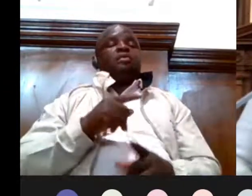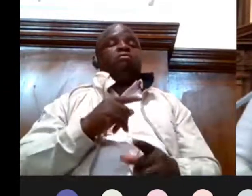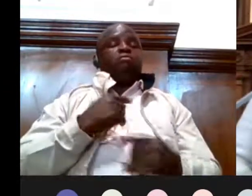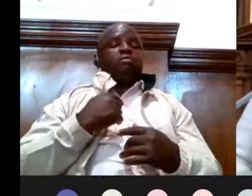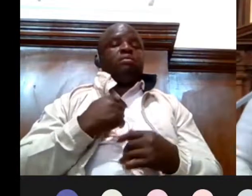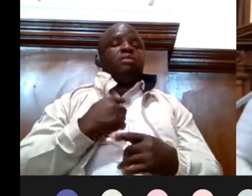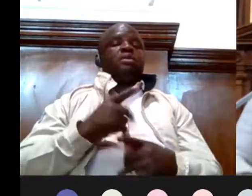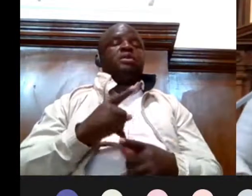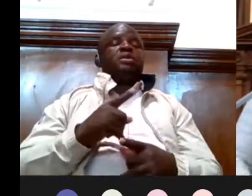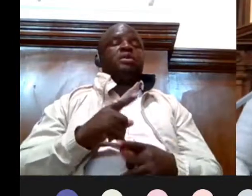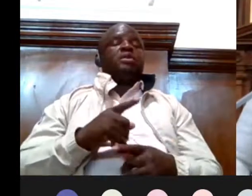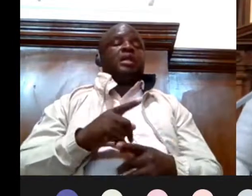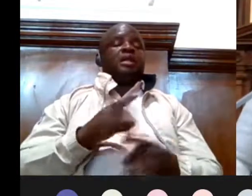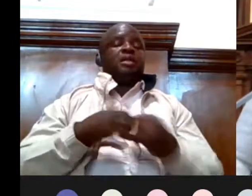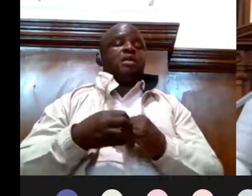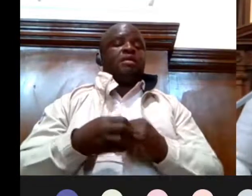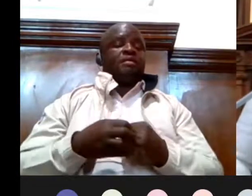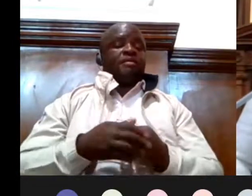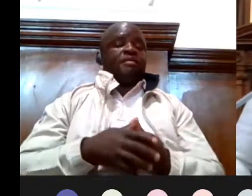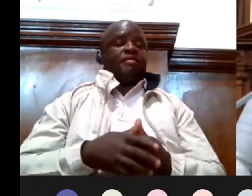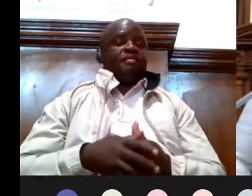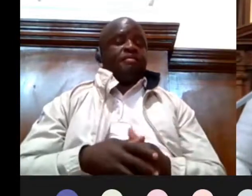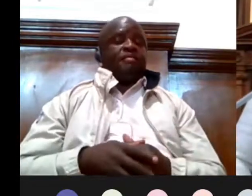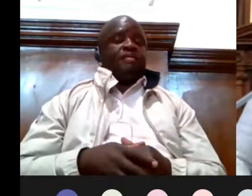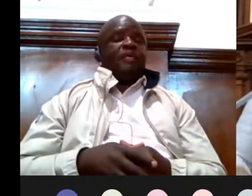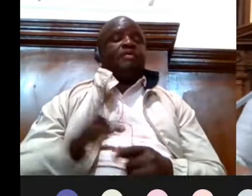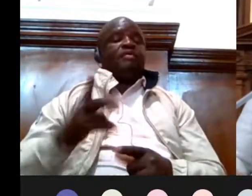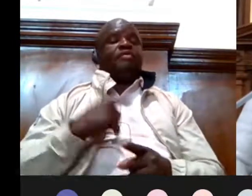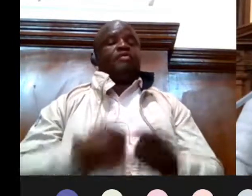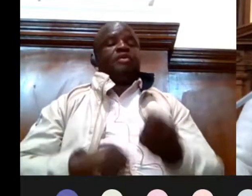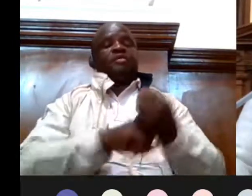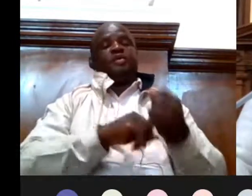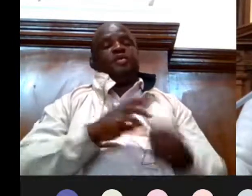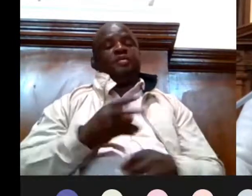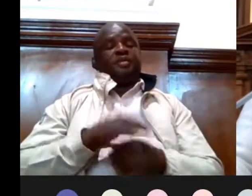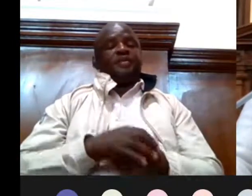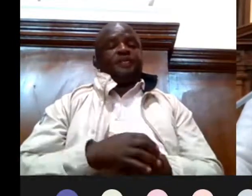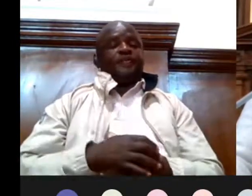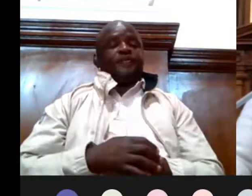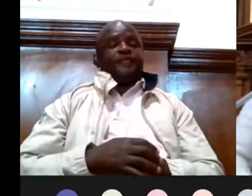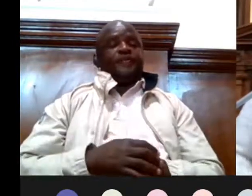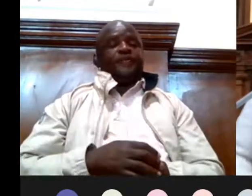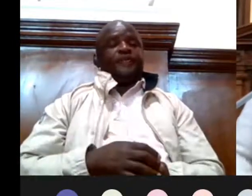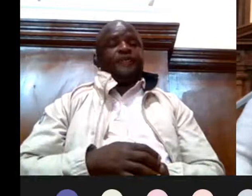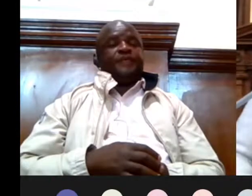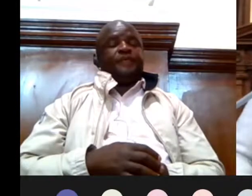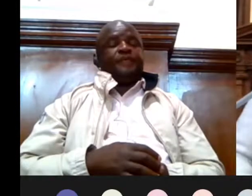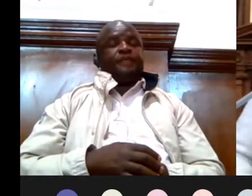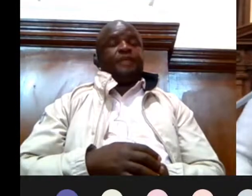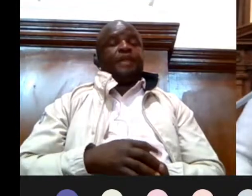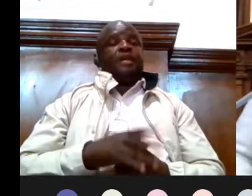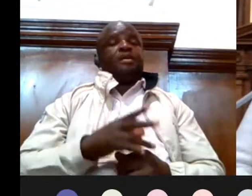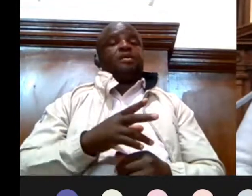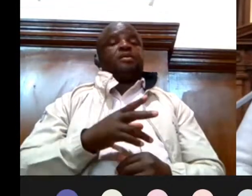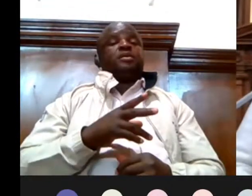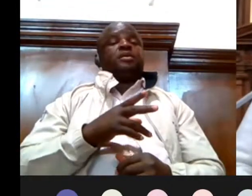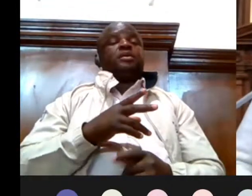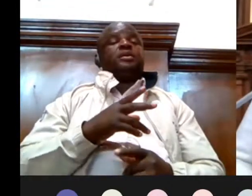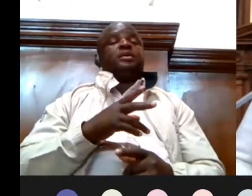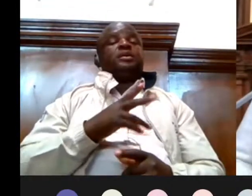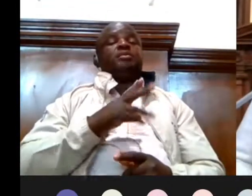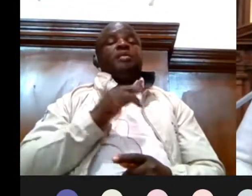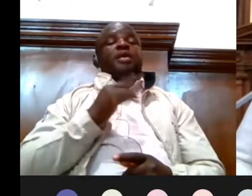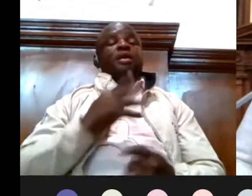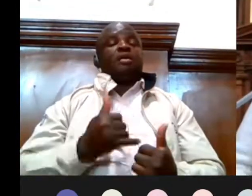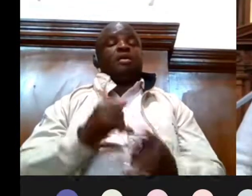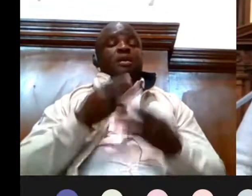were striving to stand with women. Honorable Speaker, it's so sad these days when we check, we still have those women